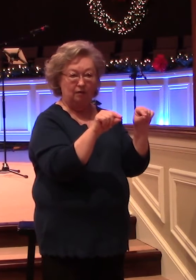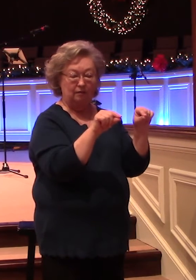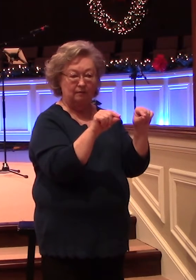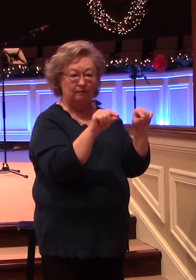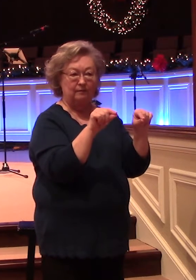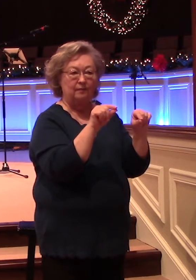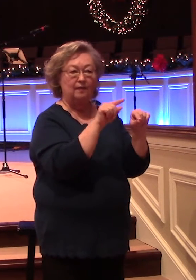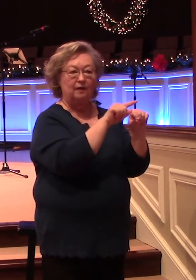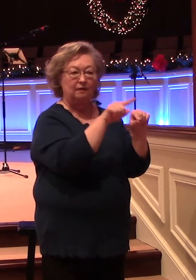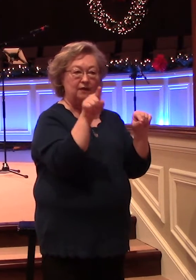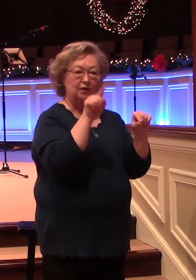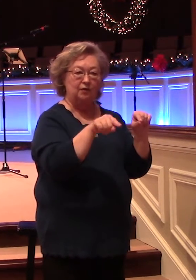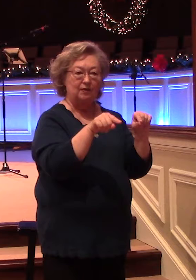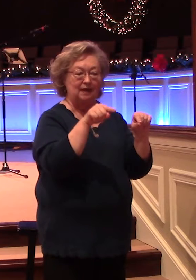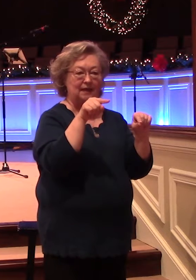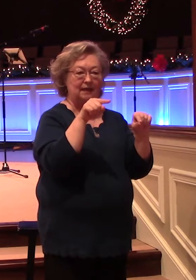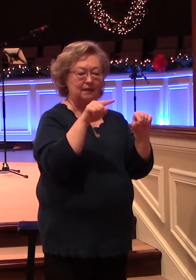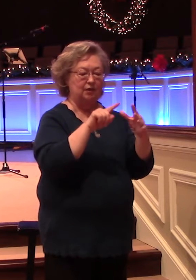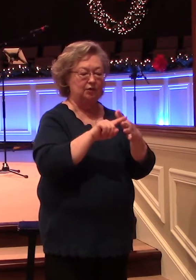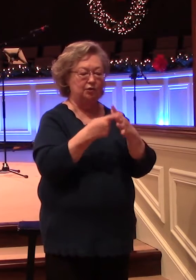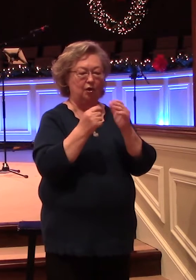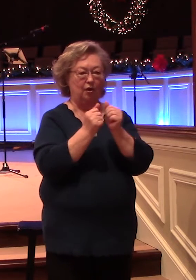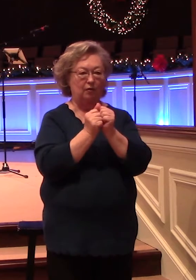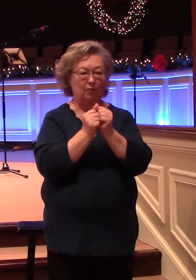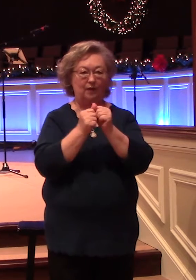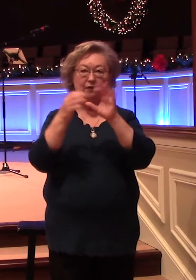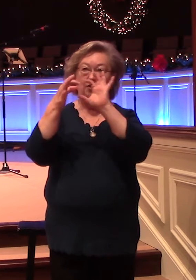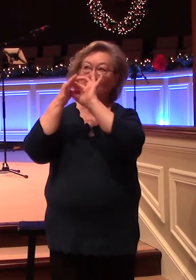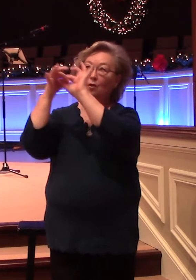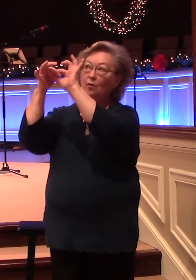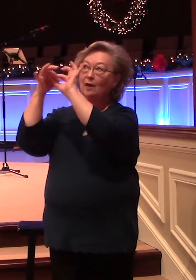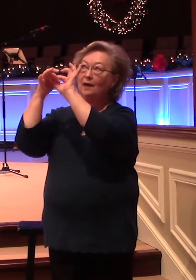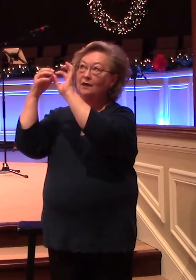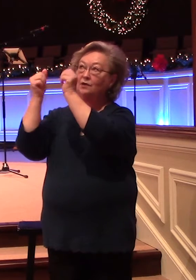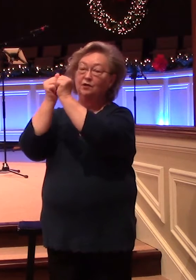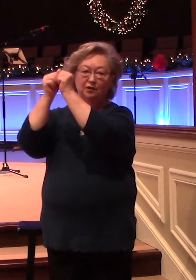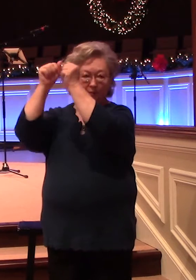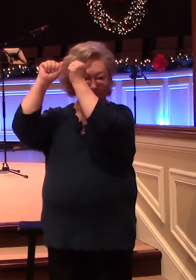starts with a relationship with the Father and the Son and the Spirit.